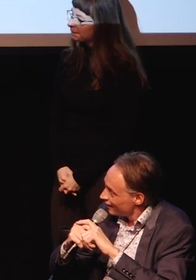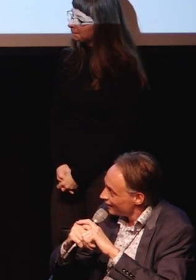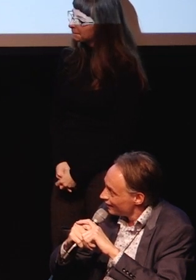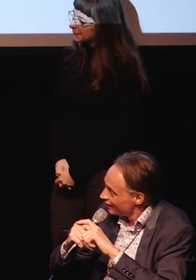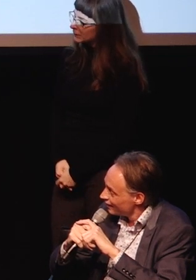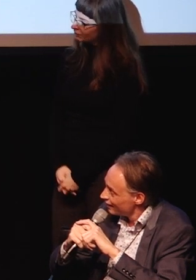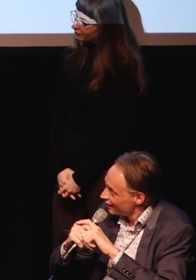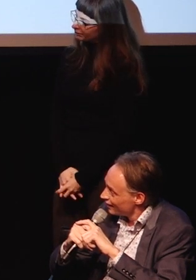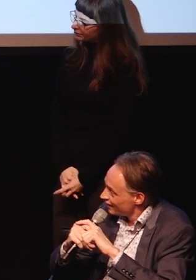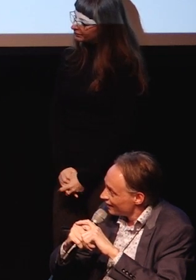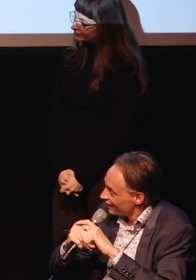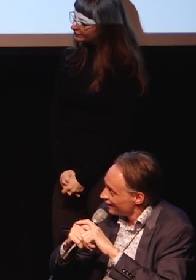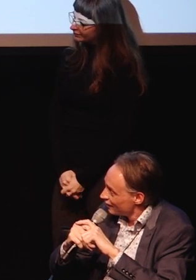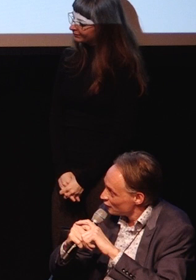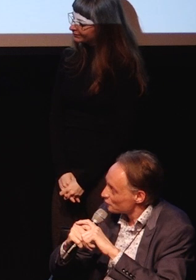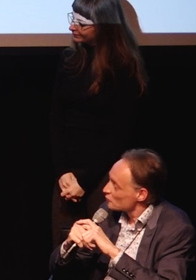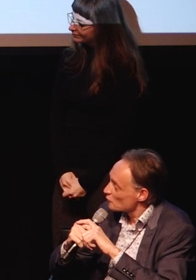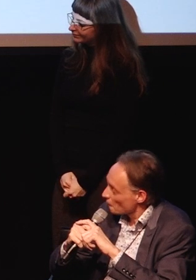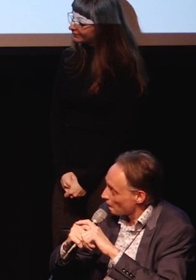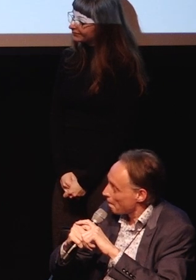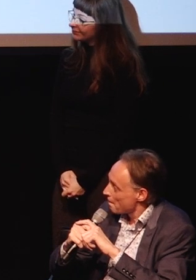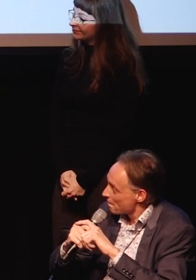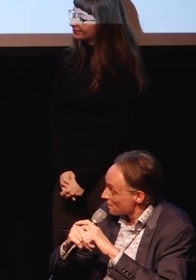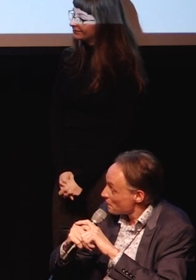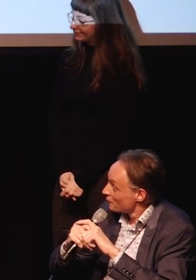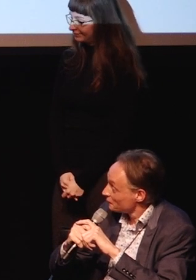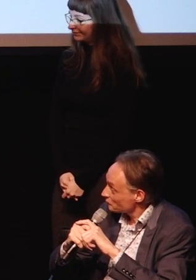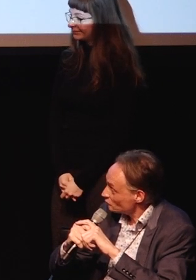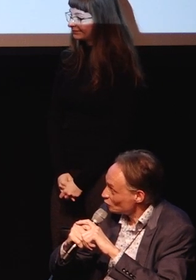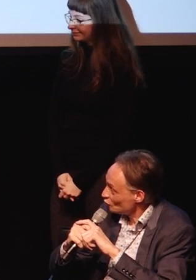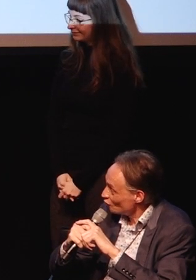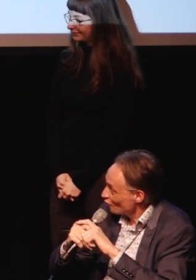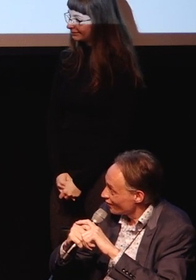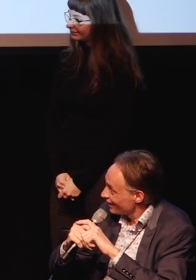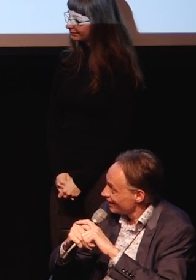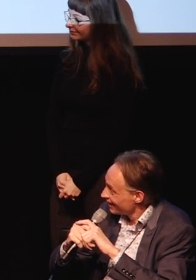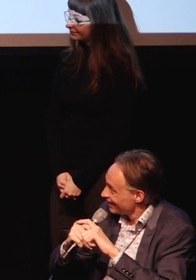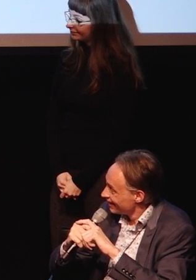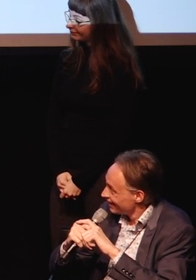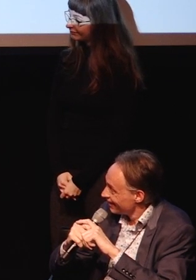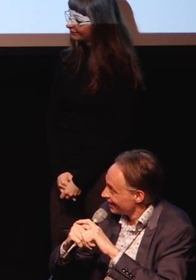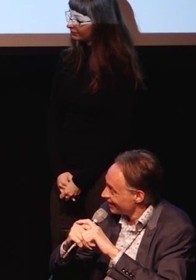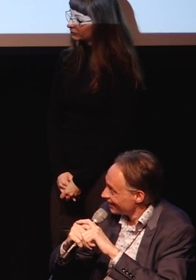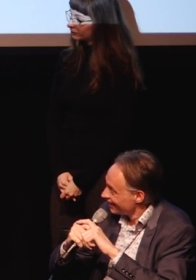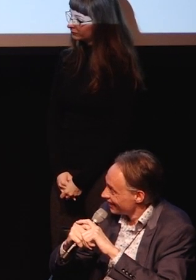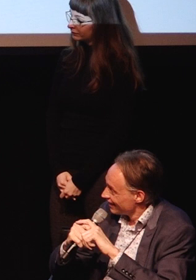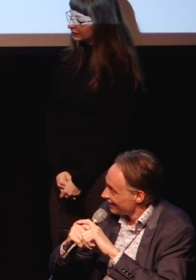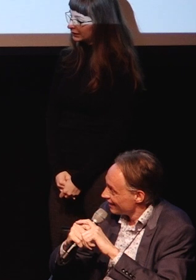came up with three different versions of her throughout the film. And there was like